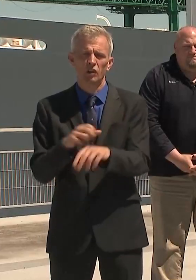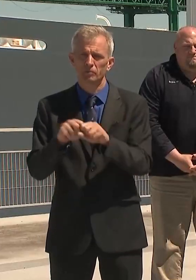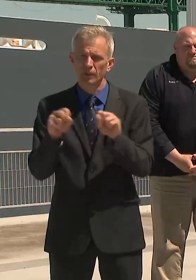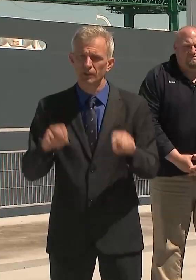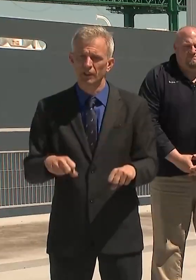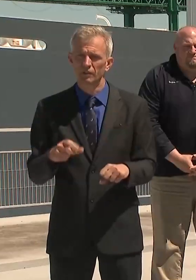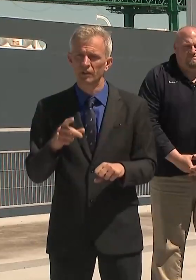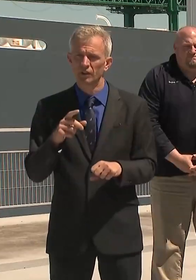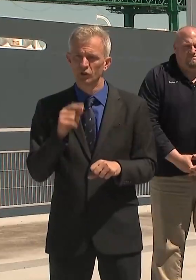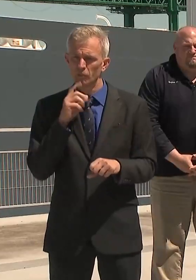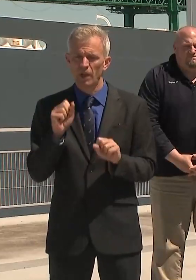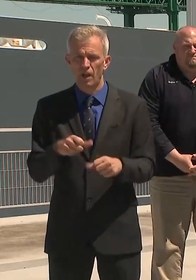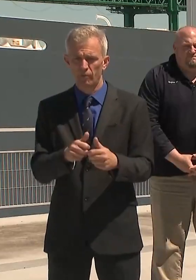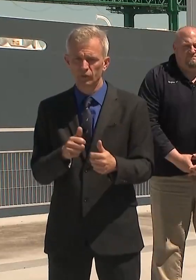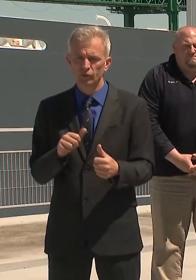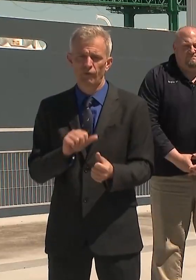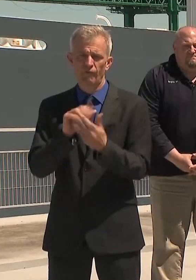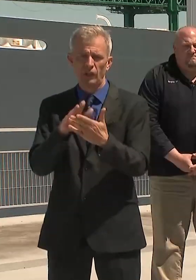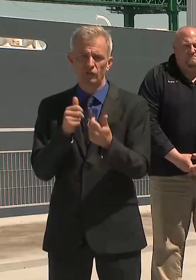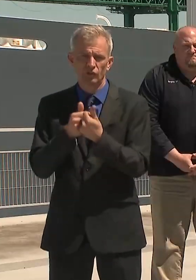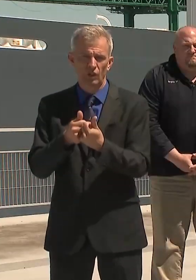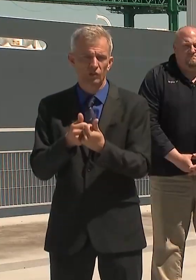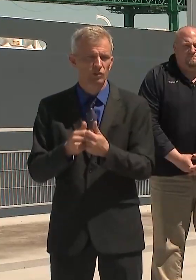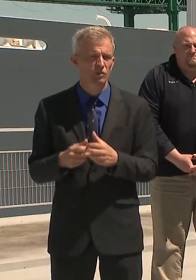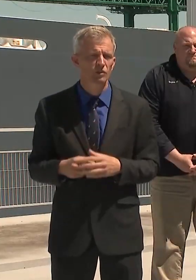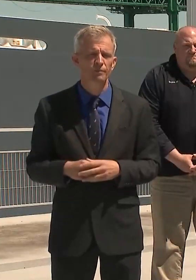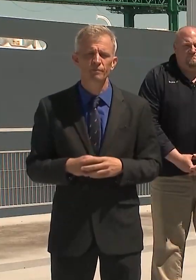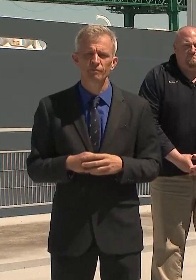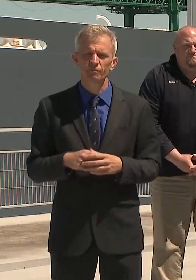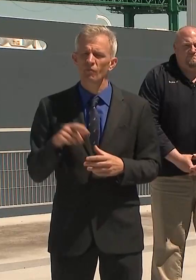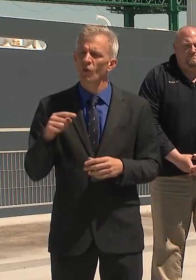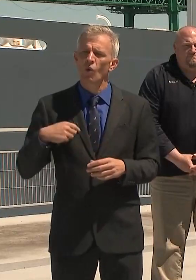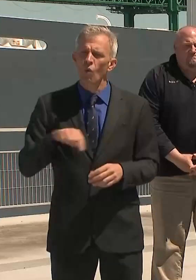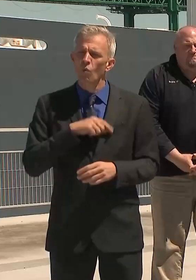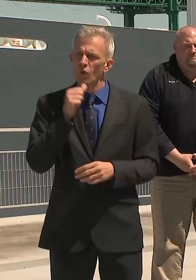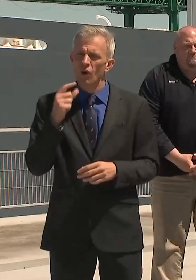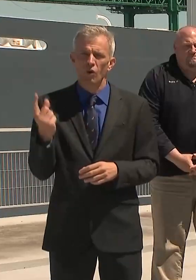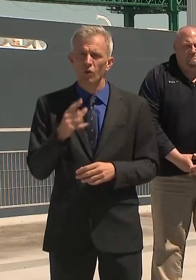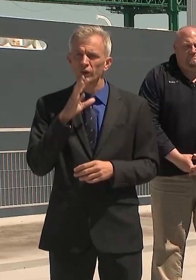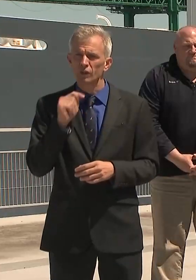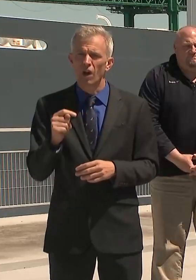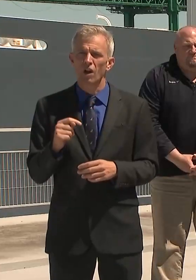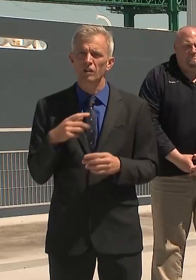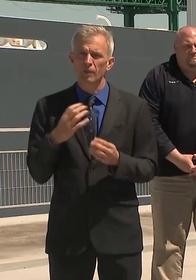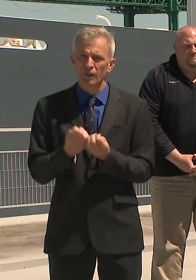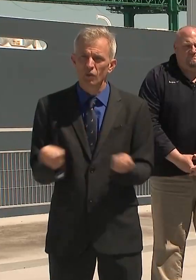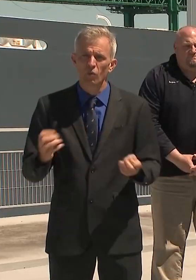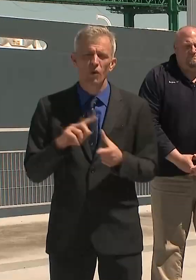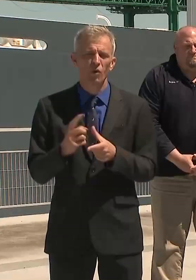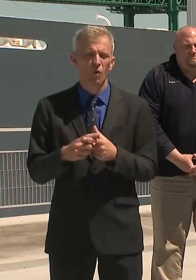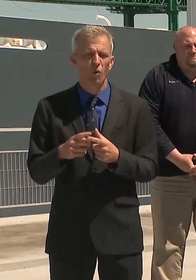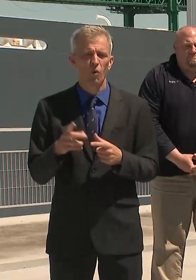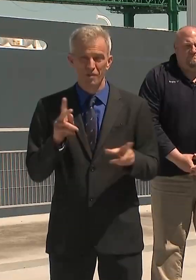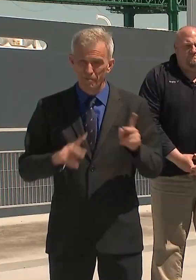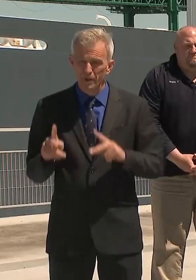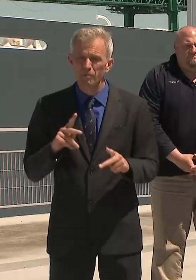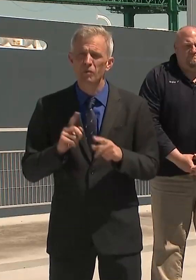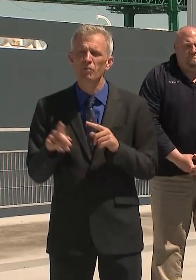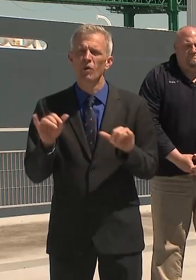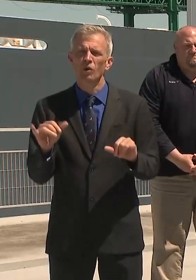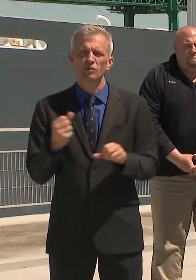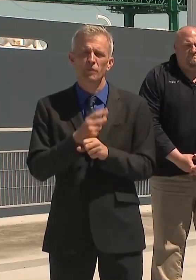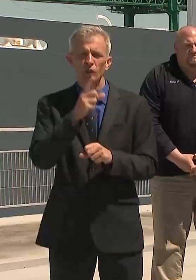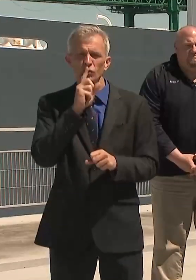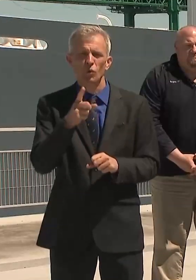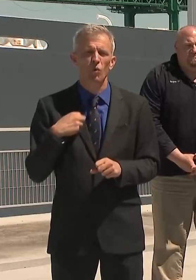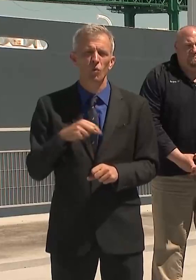this moment. That moment includes not only the physical assets and the human resources that reside here at the Mercy, but also making sure